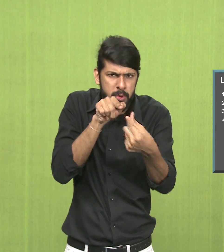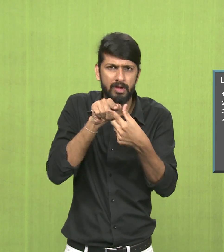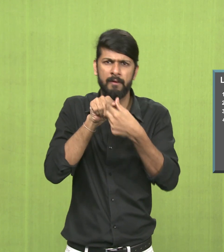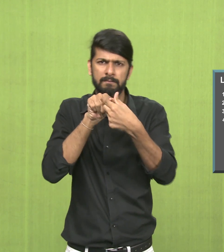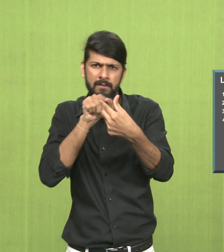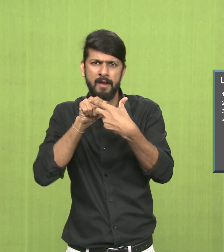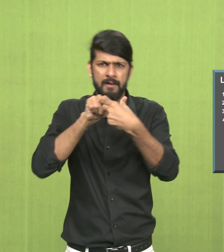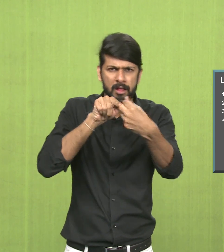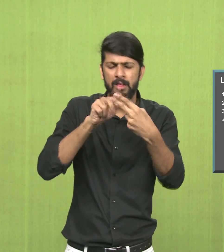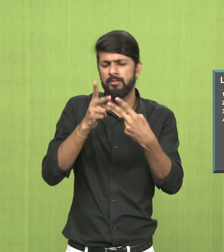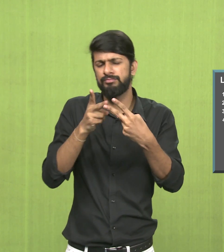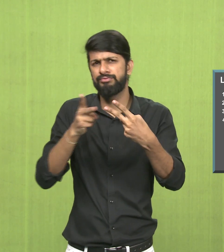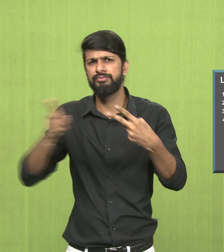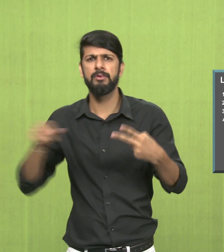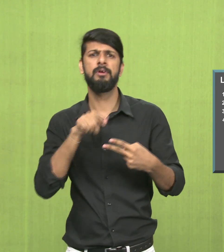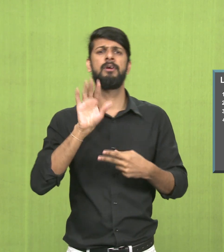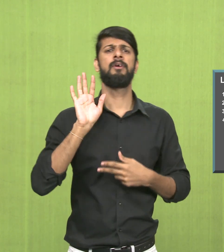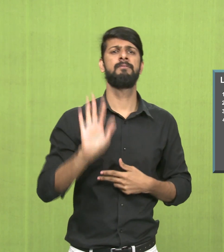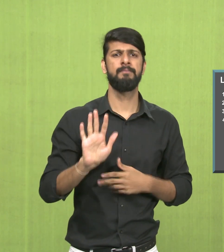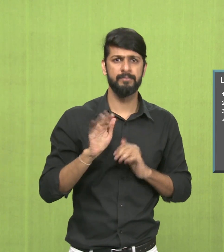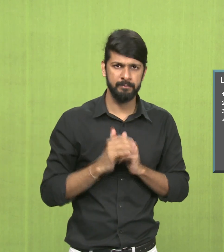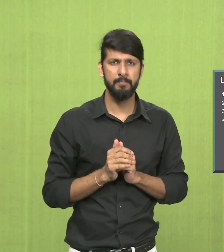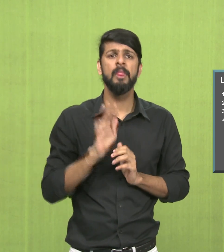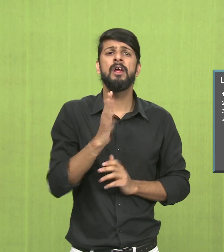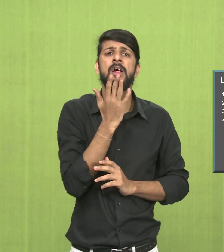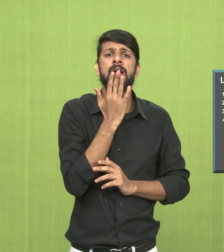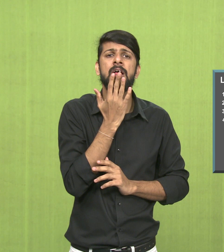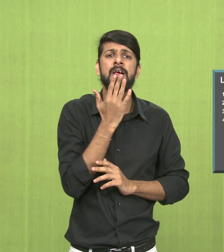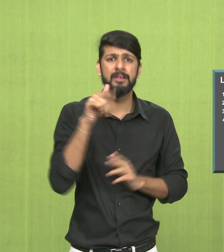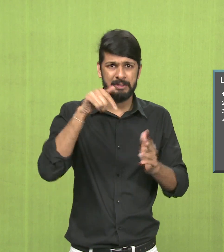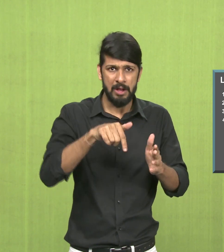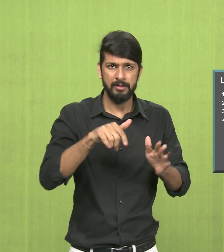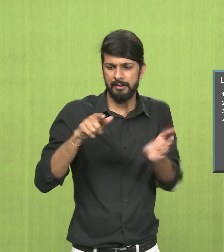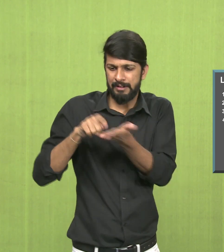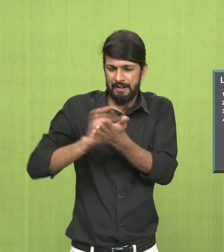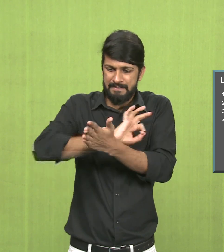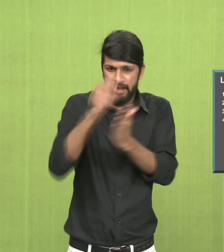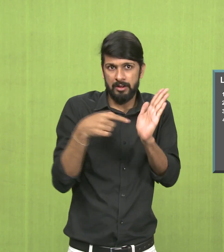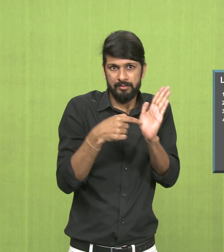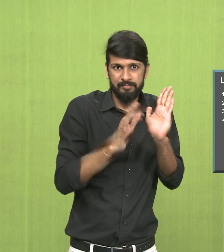lino block using various kinds of carving tools specially made for lino carving.